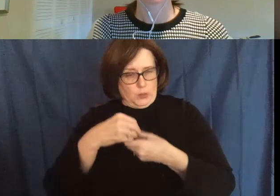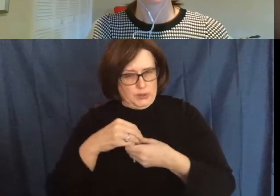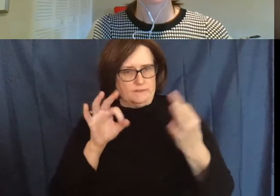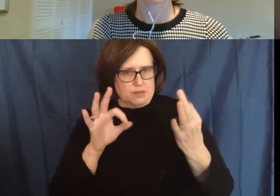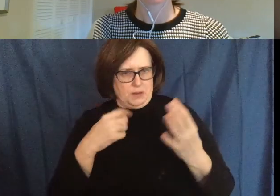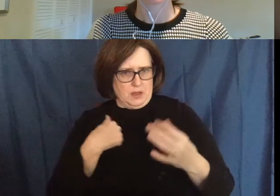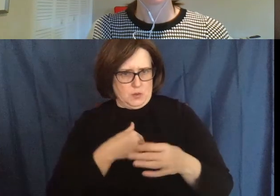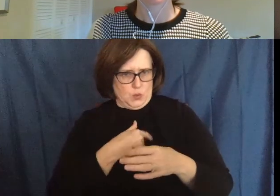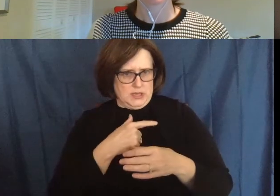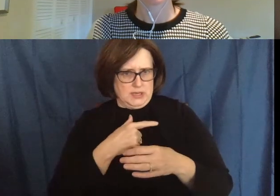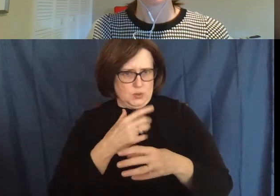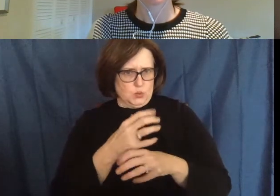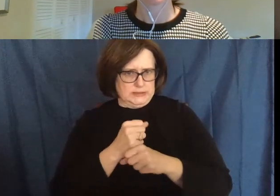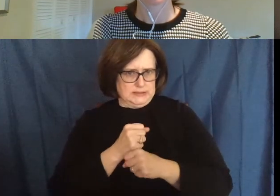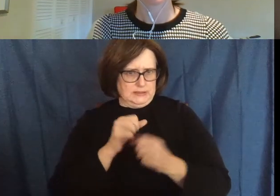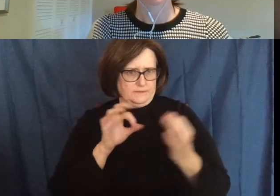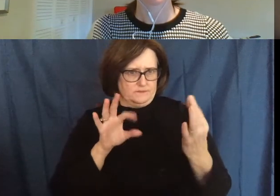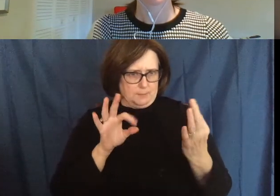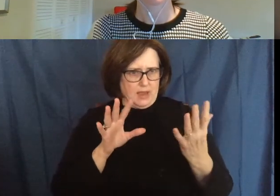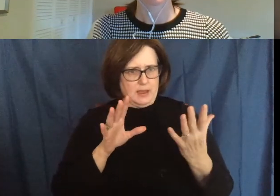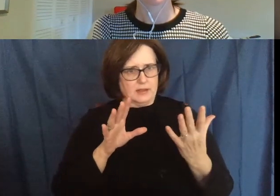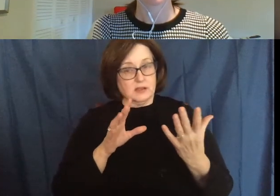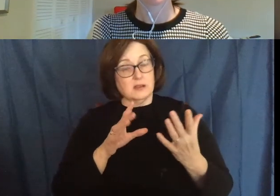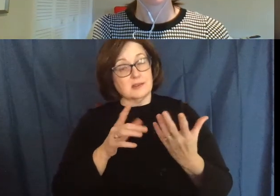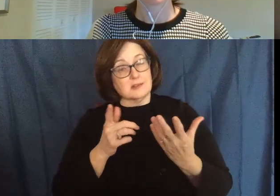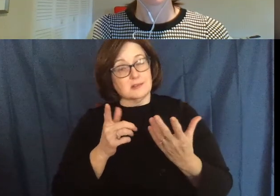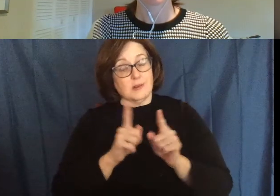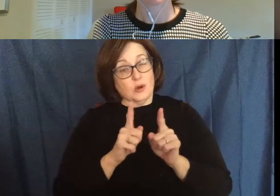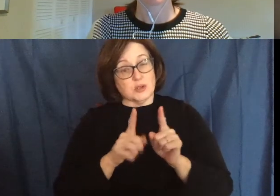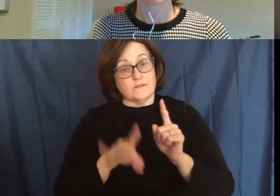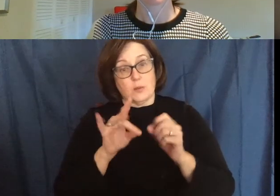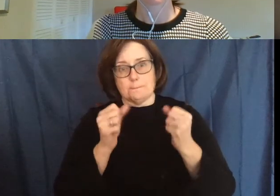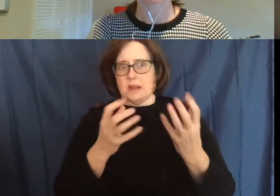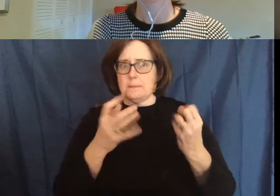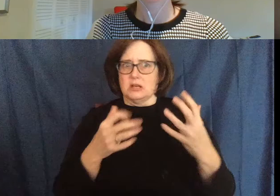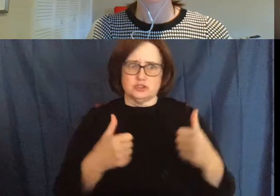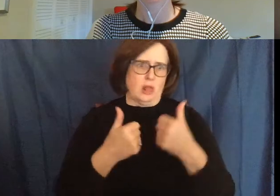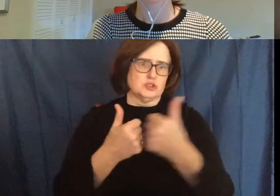receiving, despite the lots of challenges that, you know, for everyone the pandemic created.